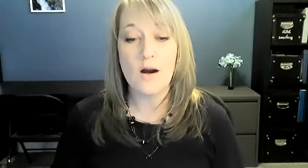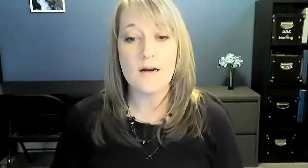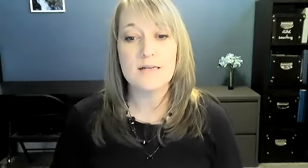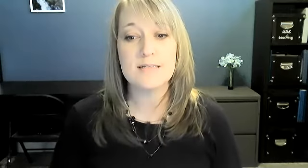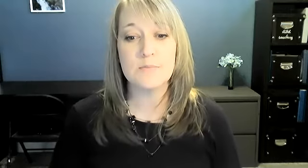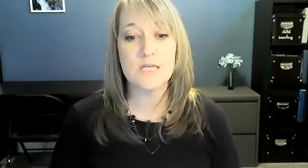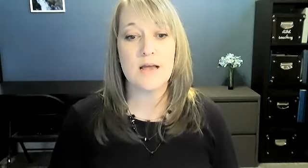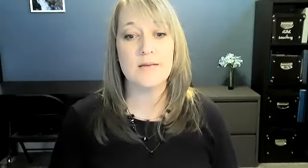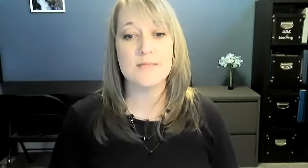Or sometimes,